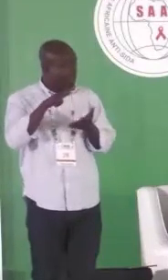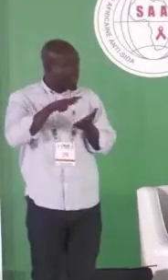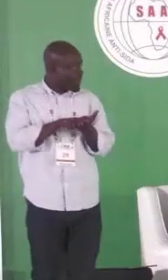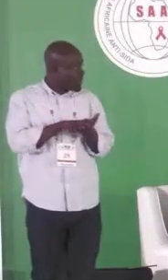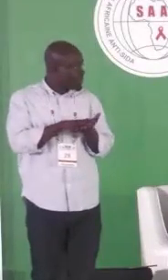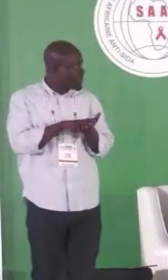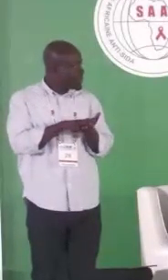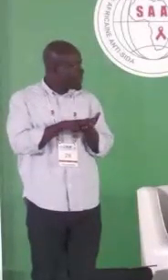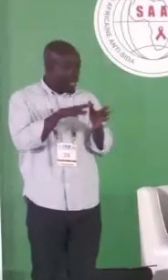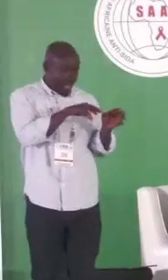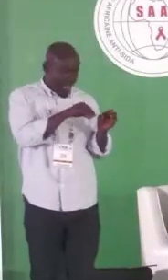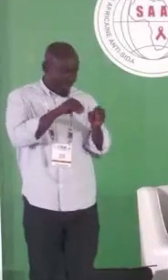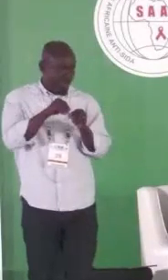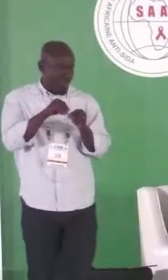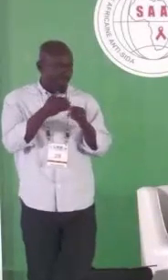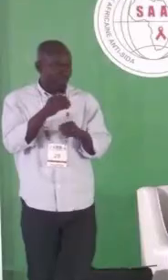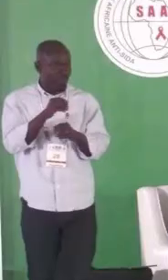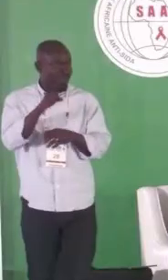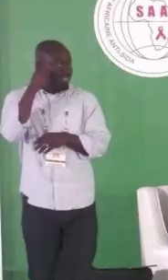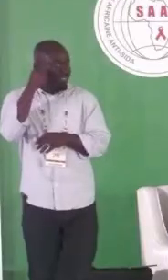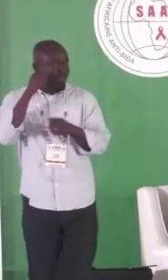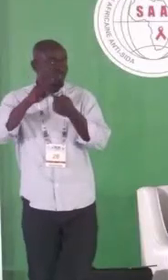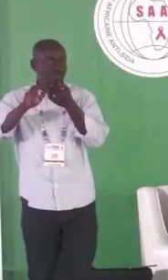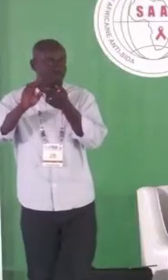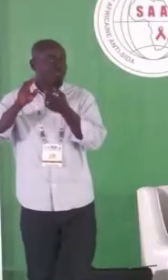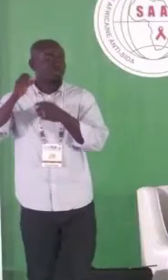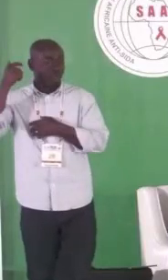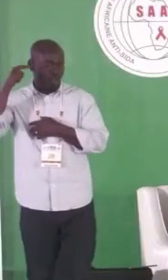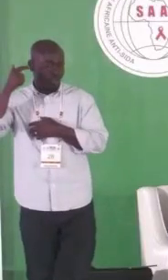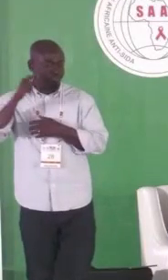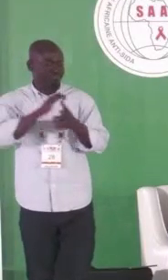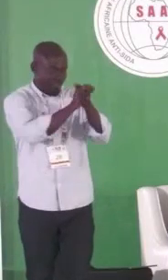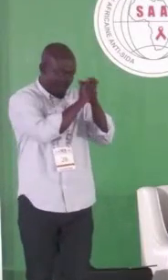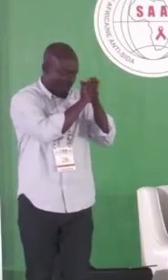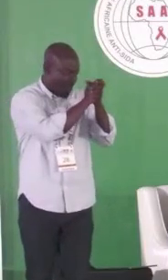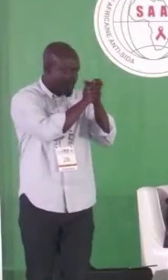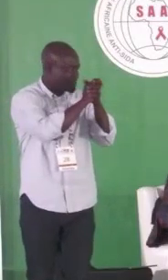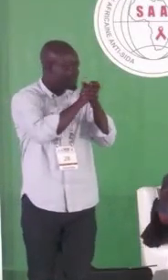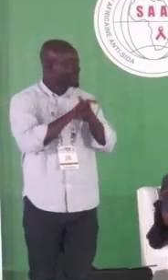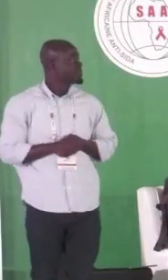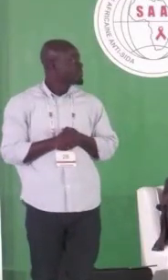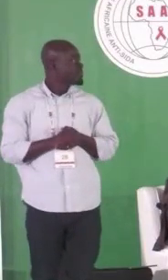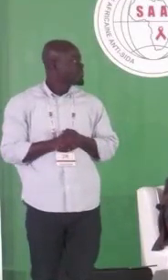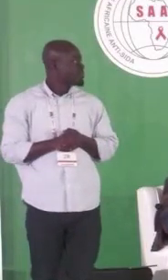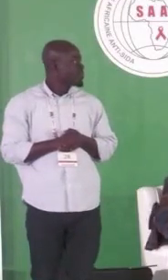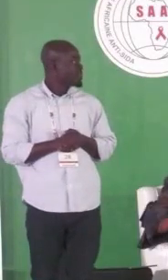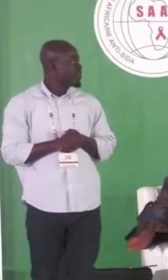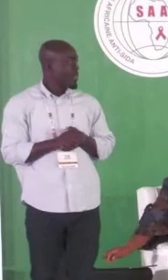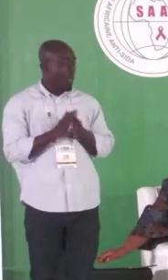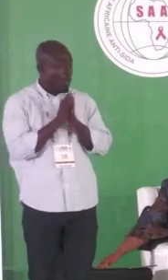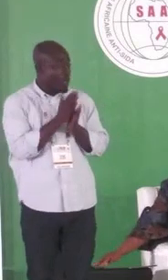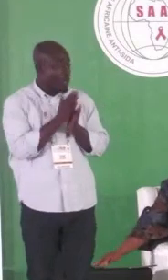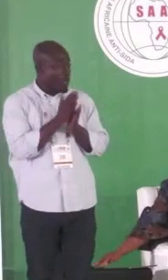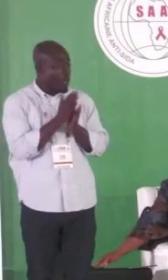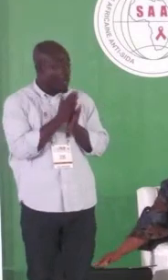have moved from silver to gold. So well done, Botswana. And we'll ask you to give us the